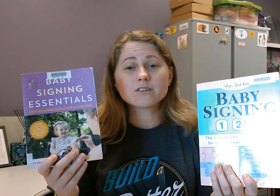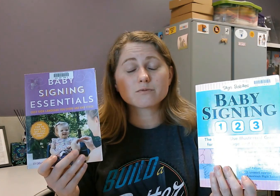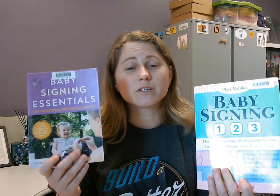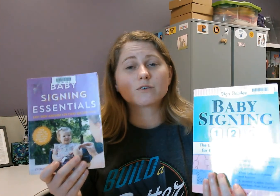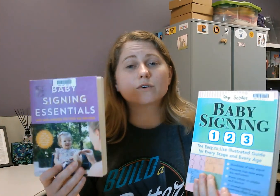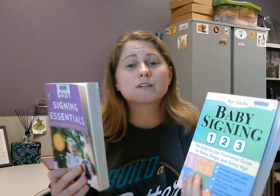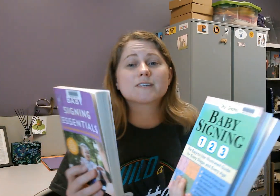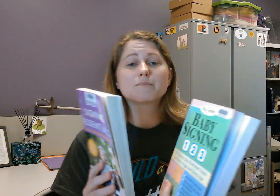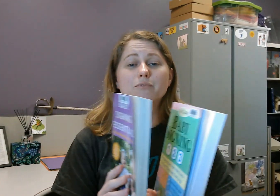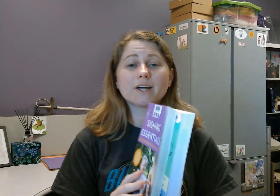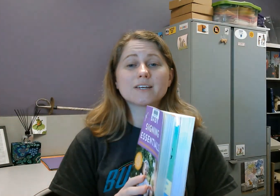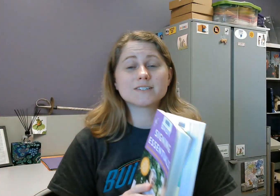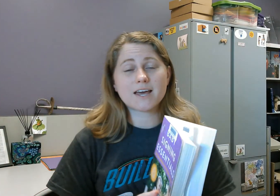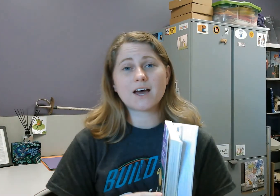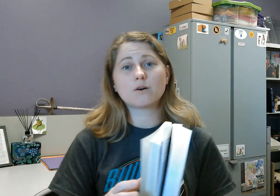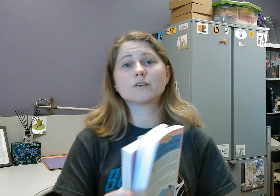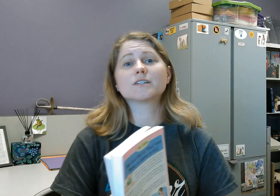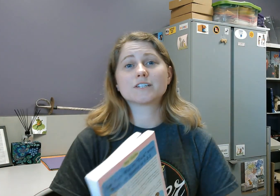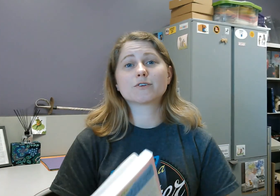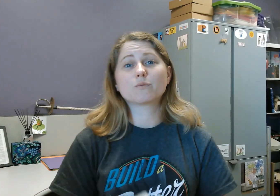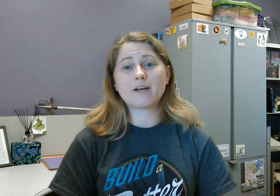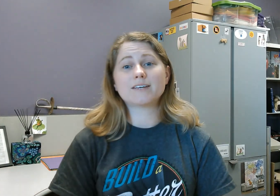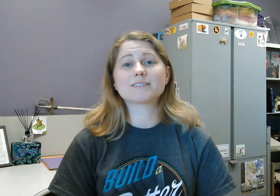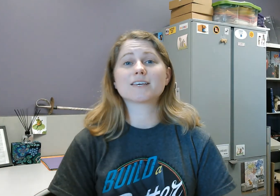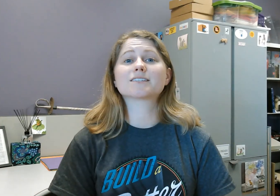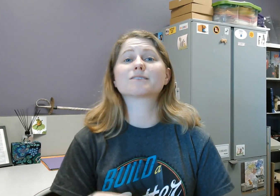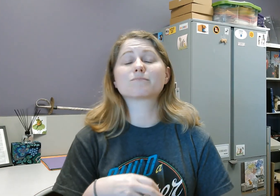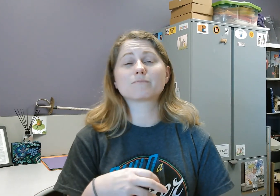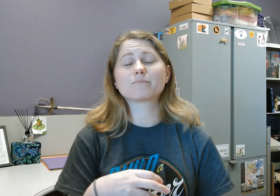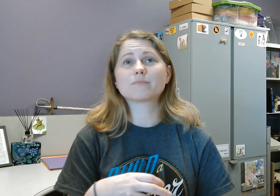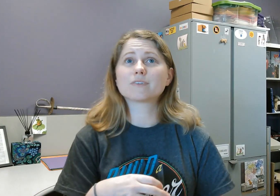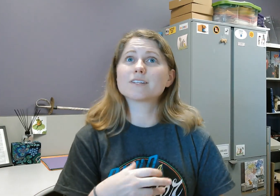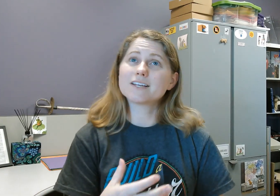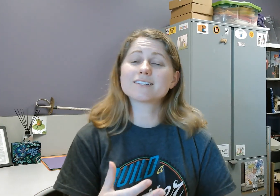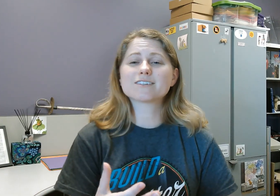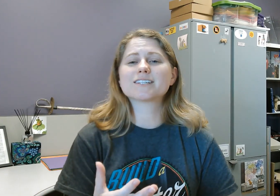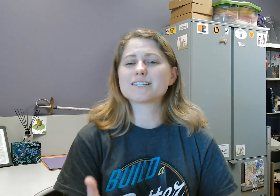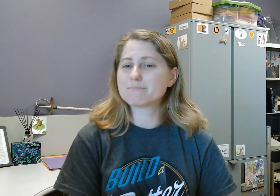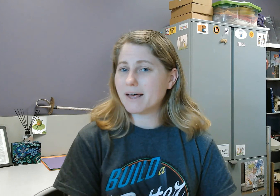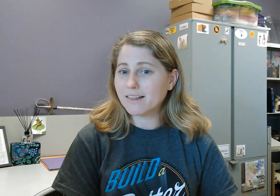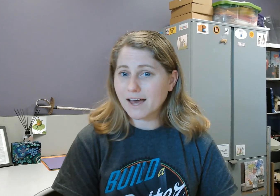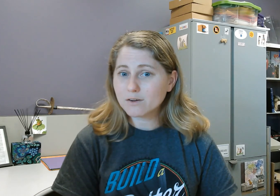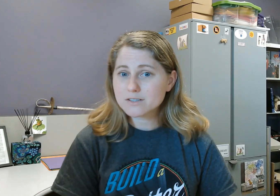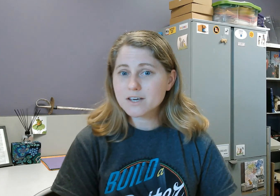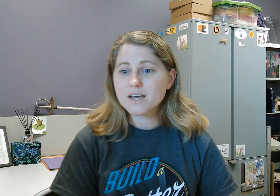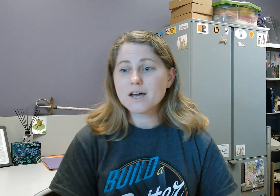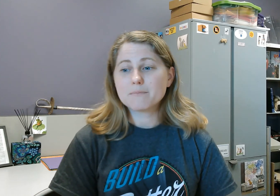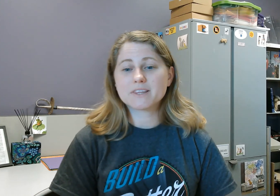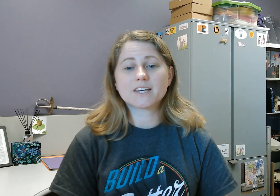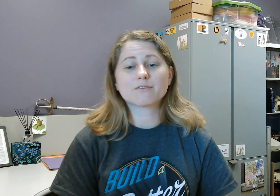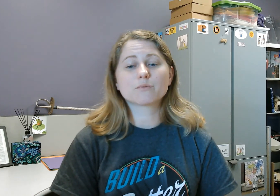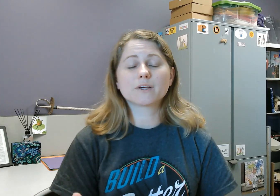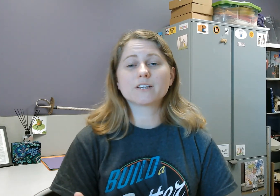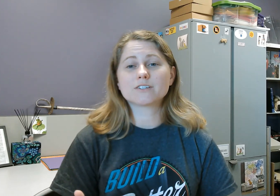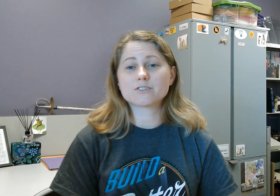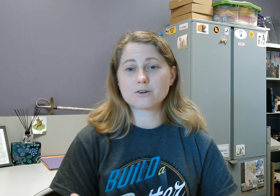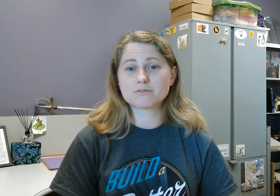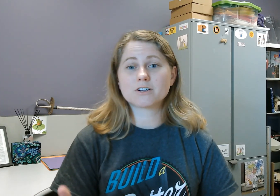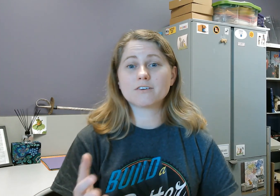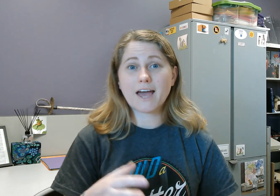also really cool because they break down different ways. They not necessarily spell out, but they give a really good description of